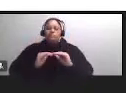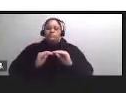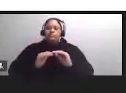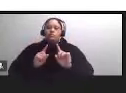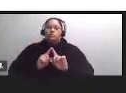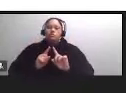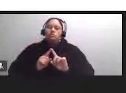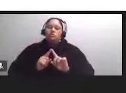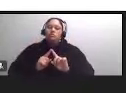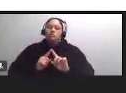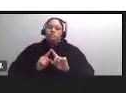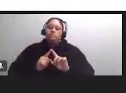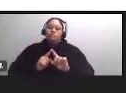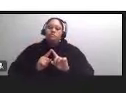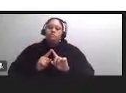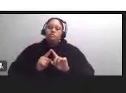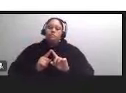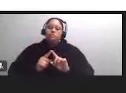public